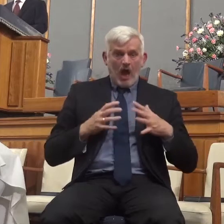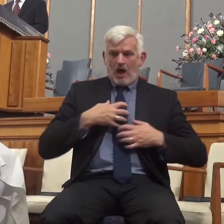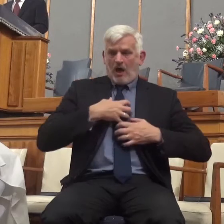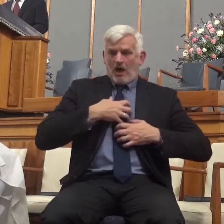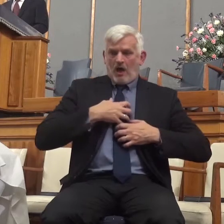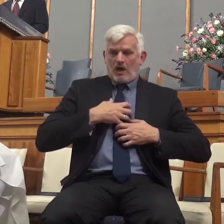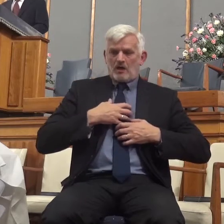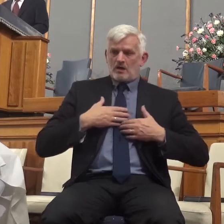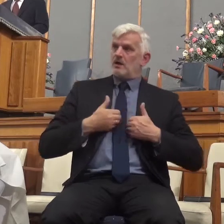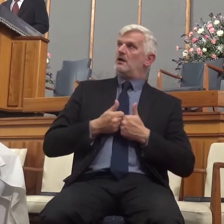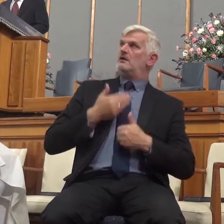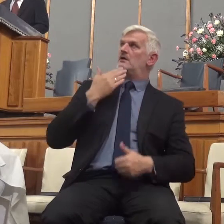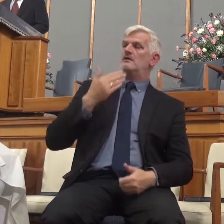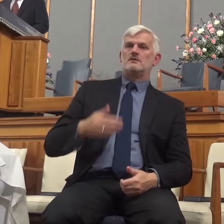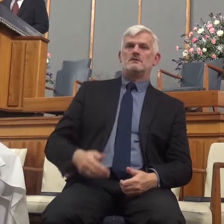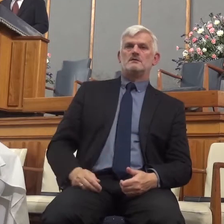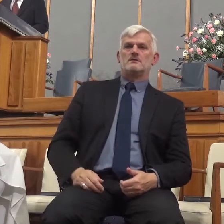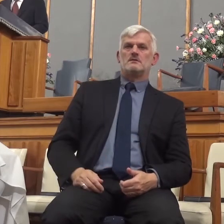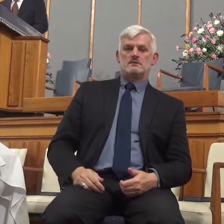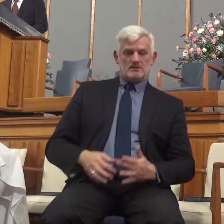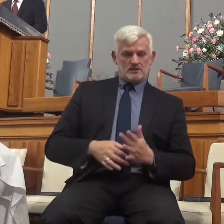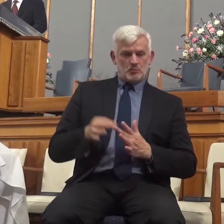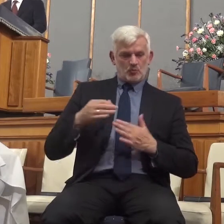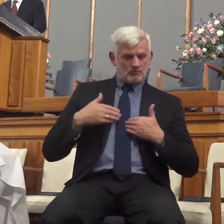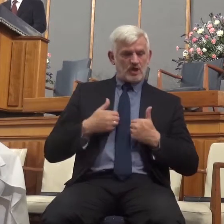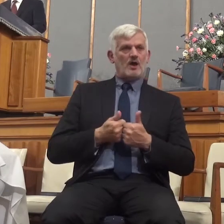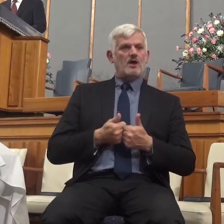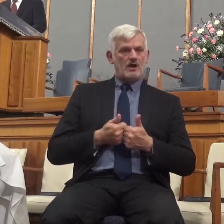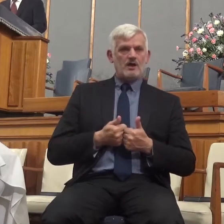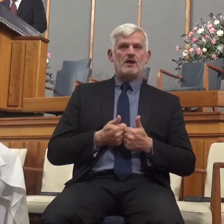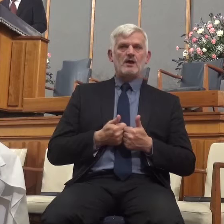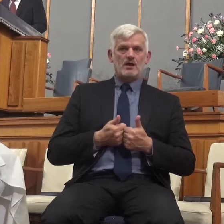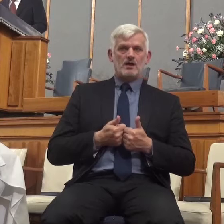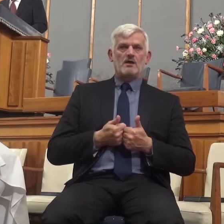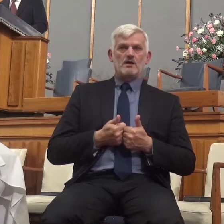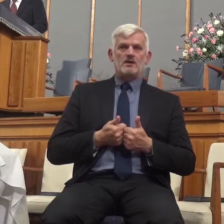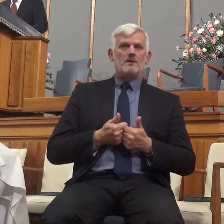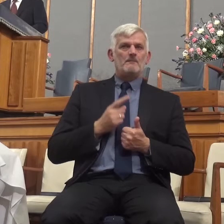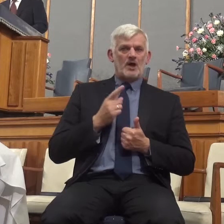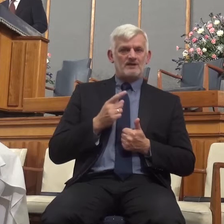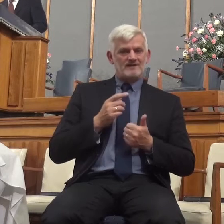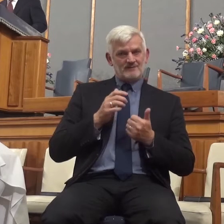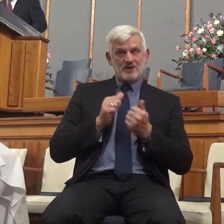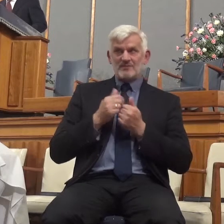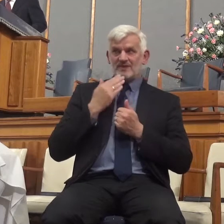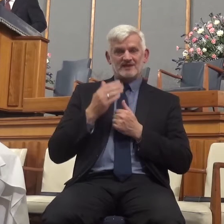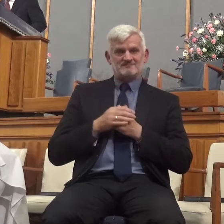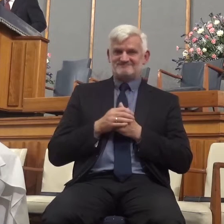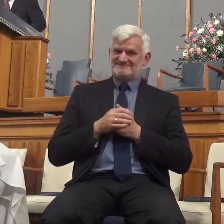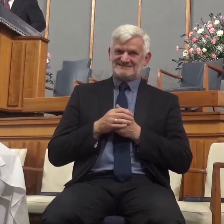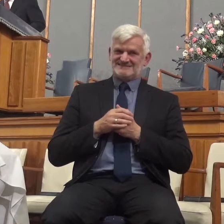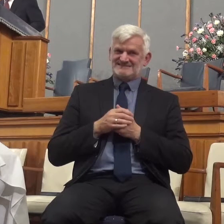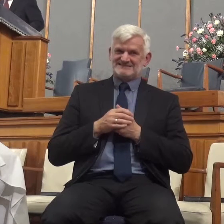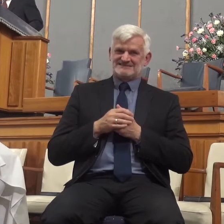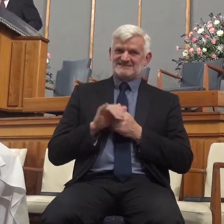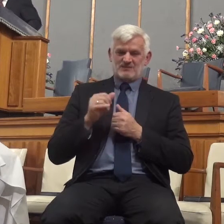and a cure when you get better. Sometimes God isn't thanked. There's no praise or